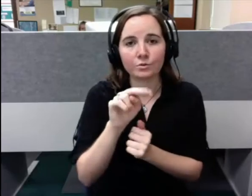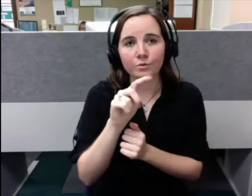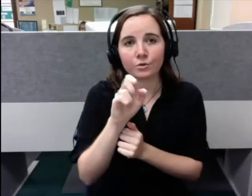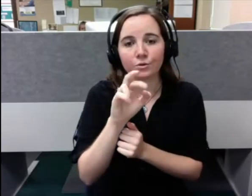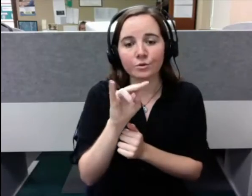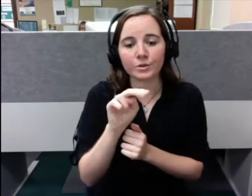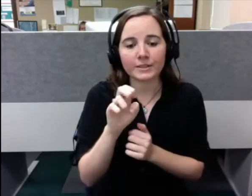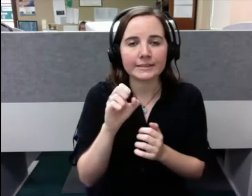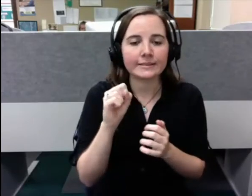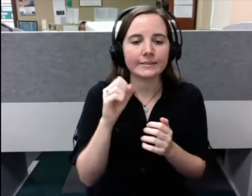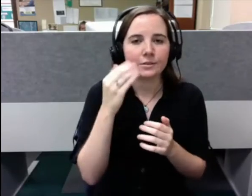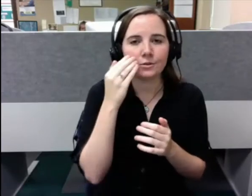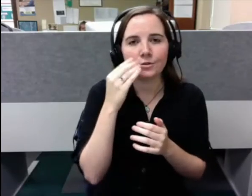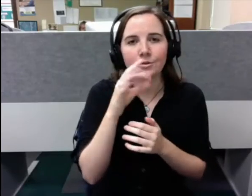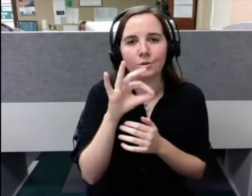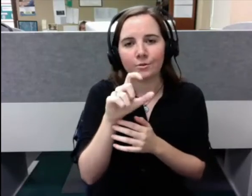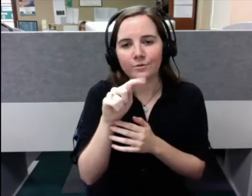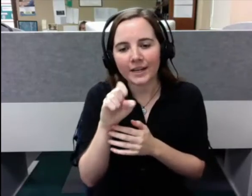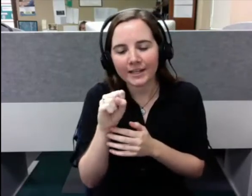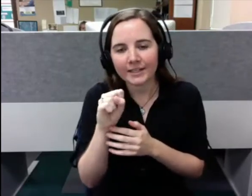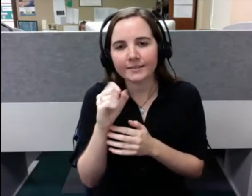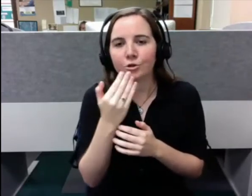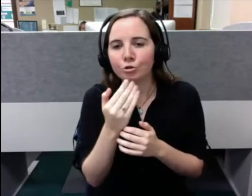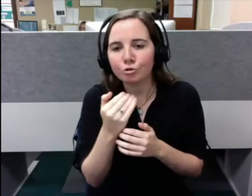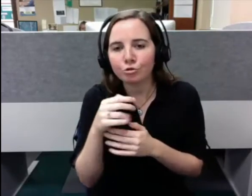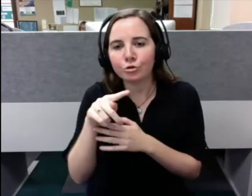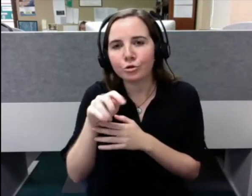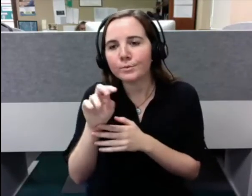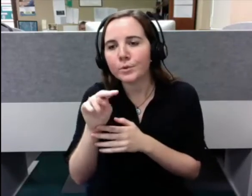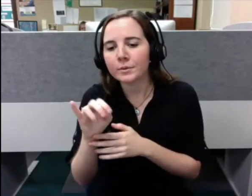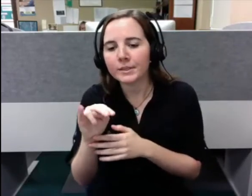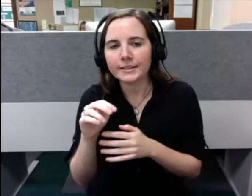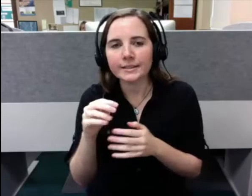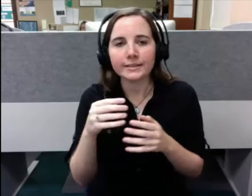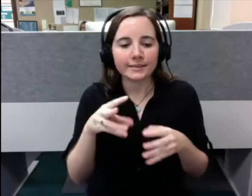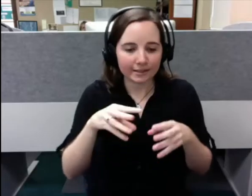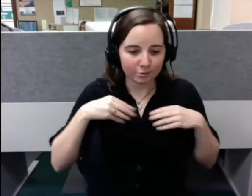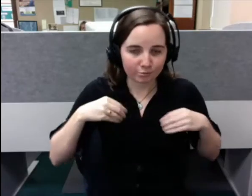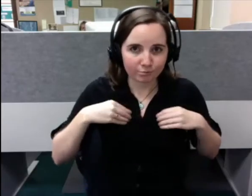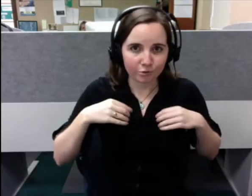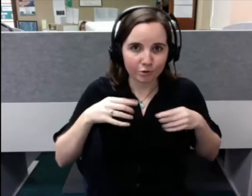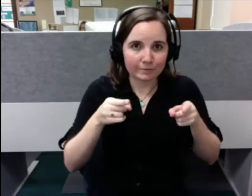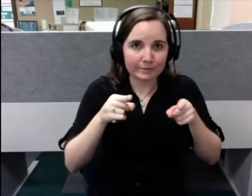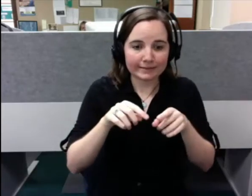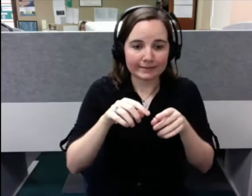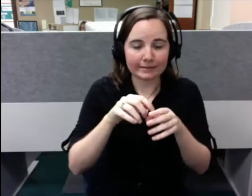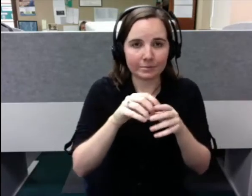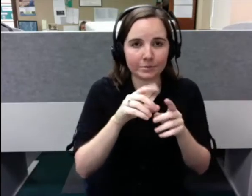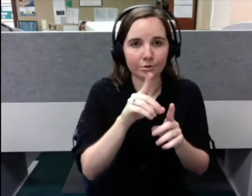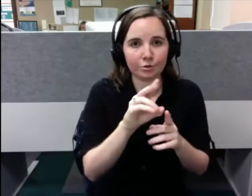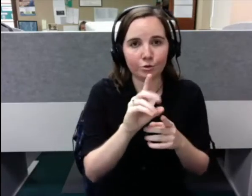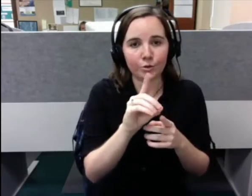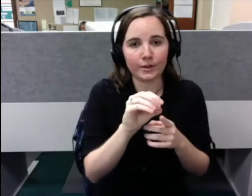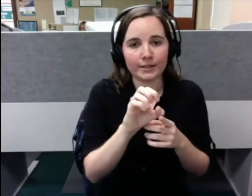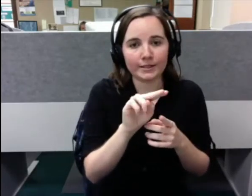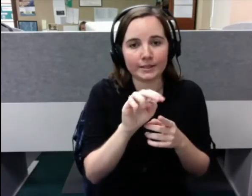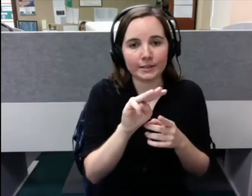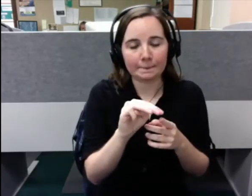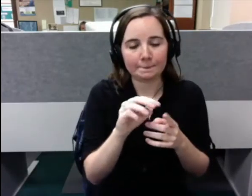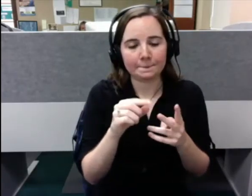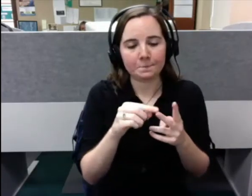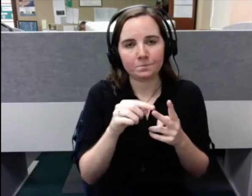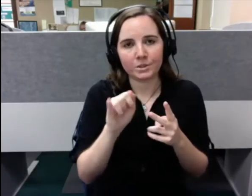fats, sugars, and proteins are absorbed in the duodenum and the jejunum. The ileum is going to be connected to the final portion